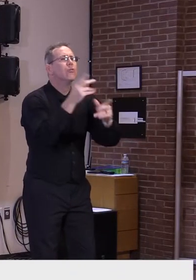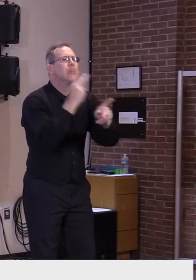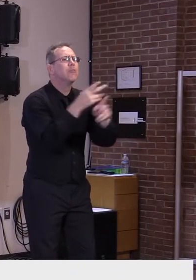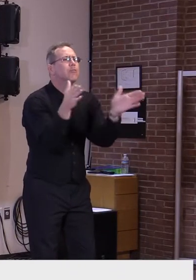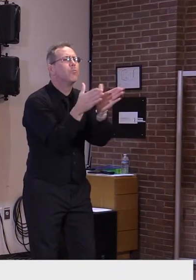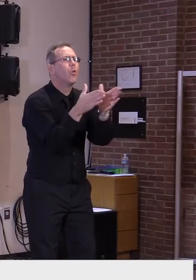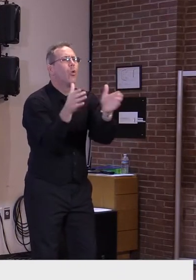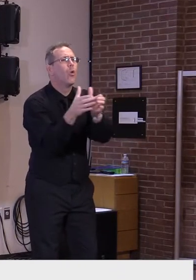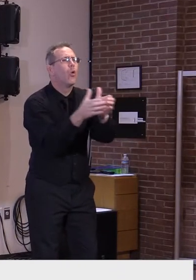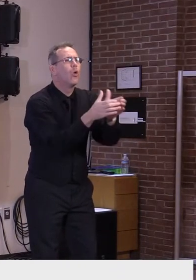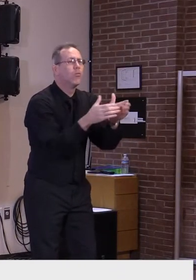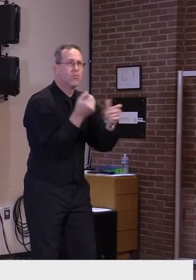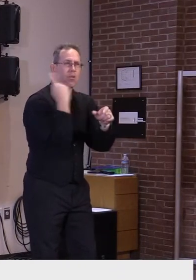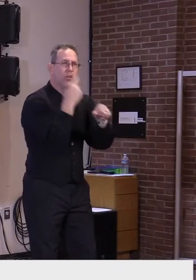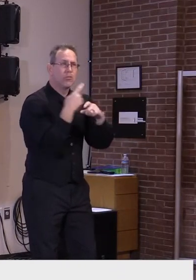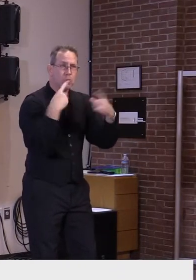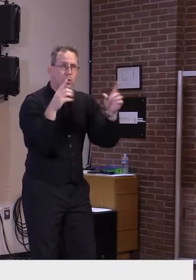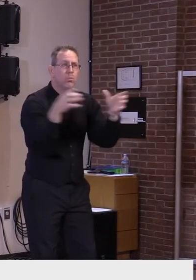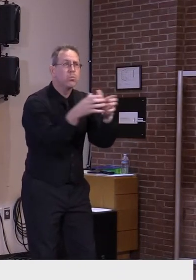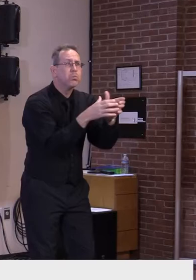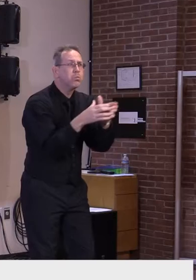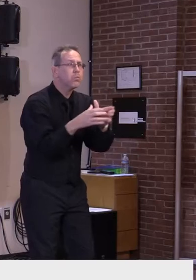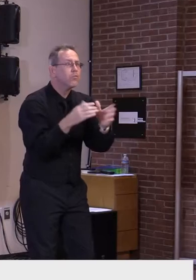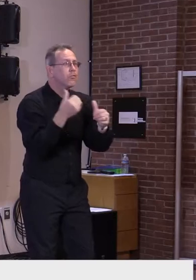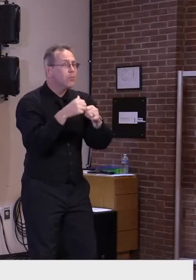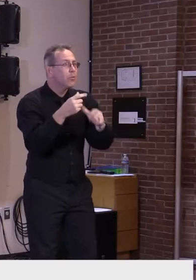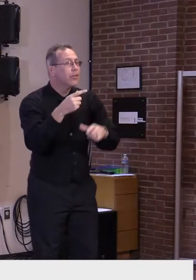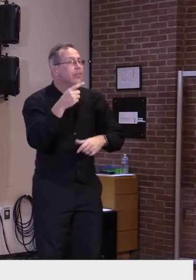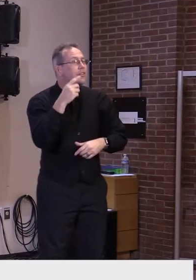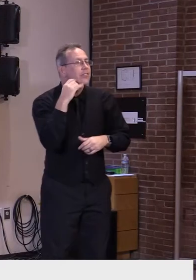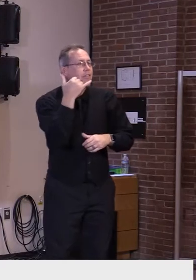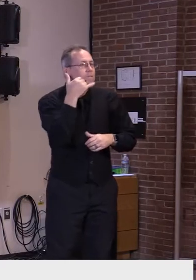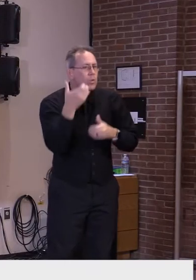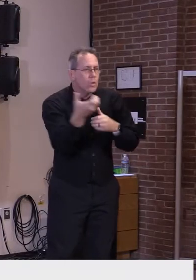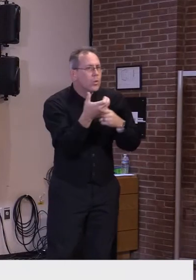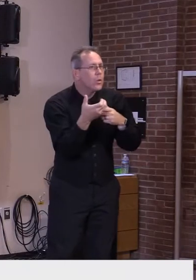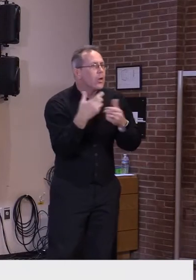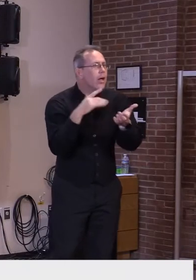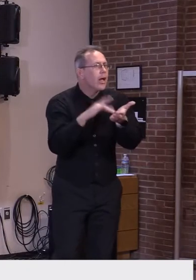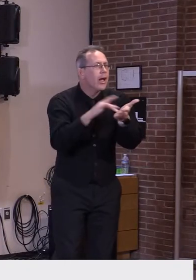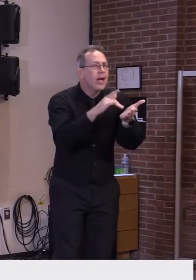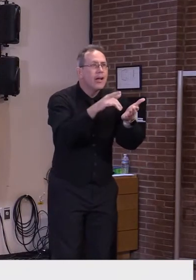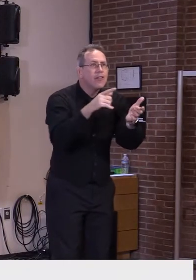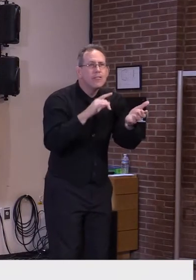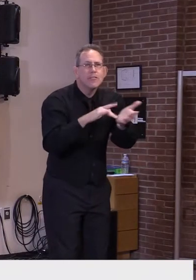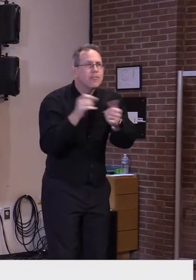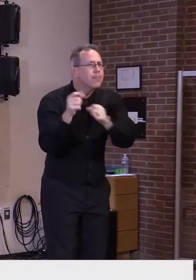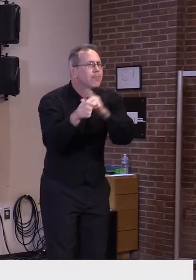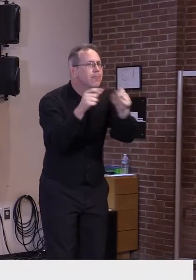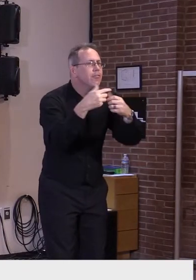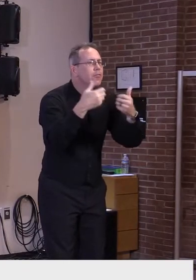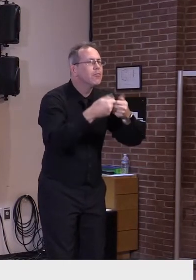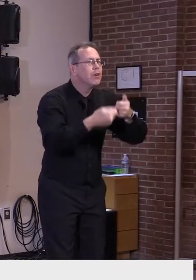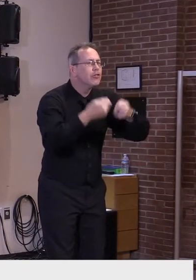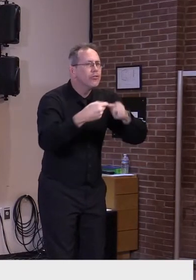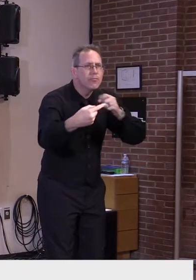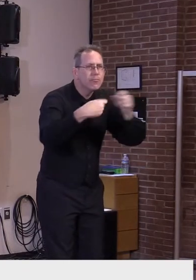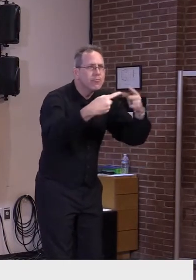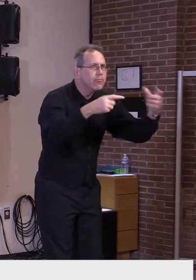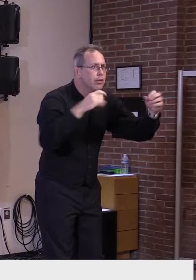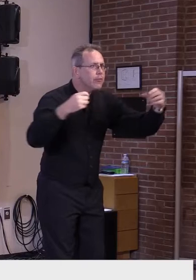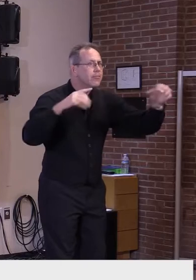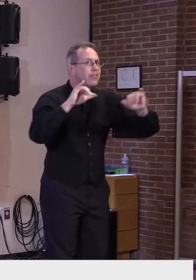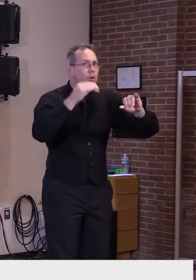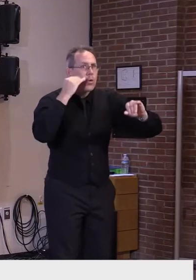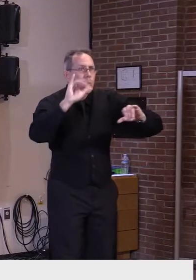the mobility data. We mentioned this last year, but we'll show it again this year, that between 2019 and 2020, close